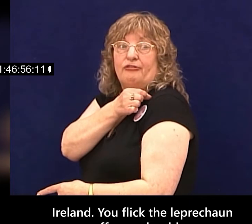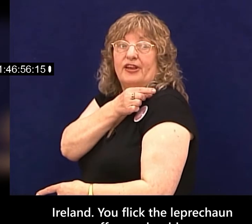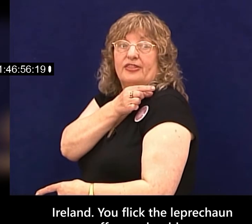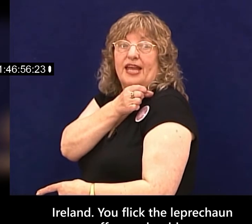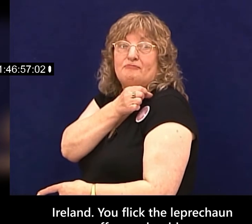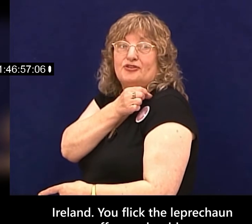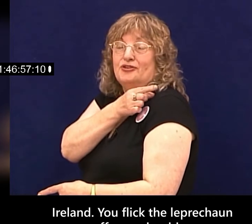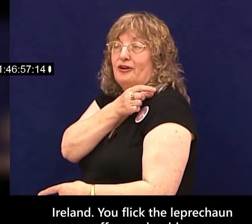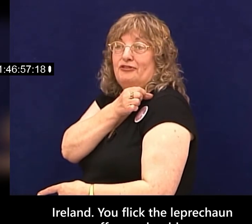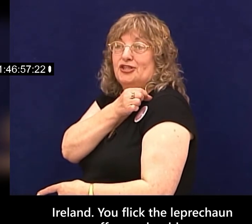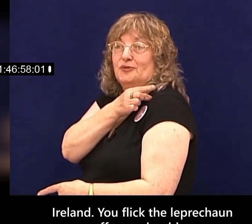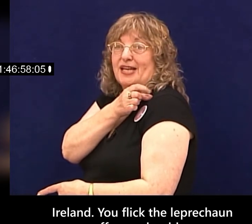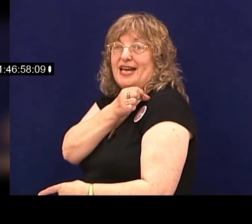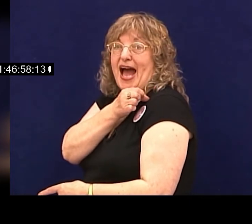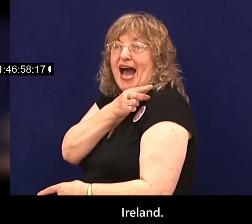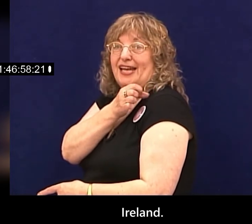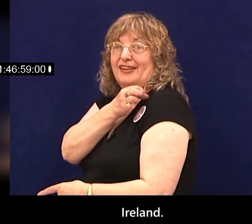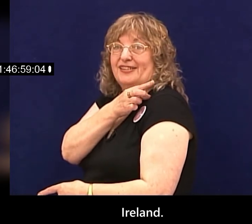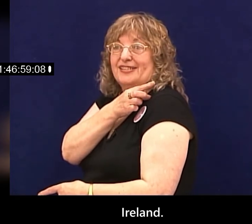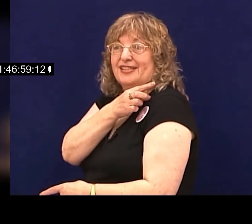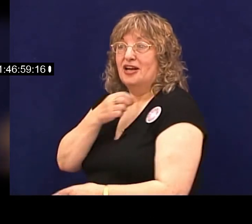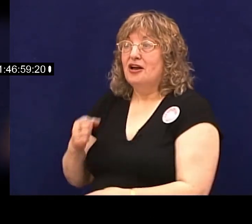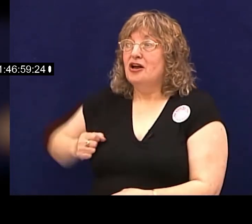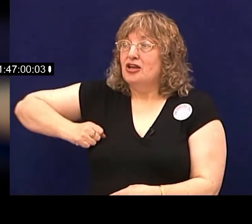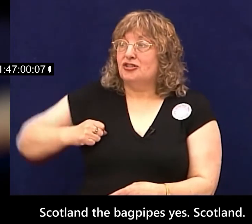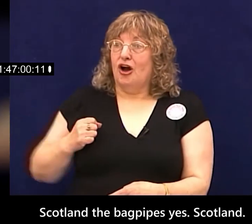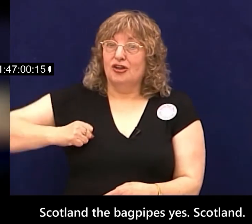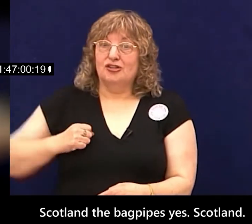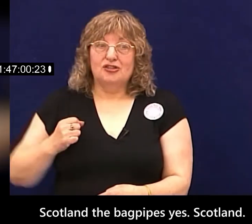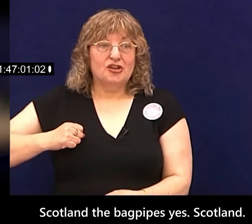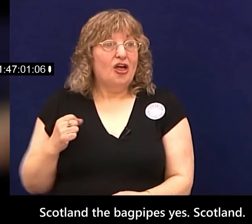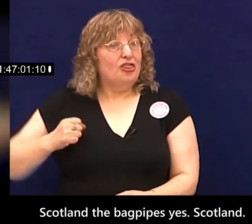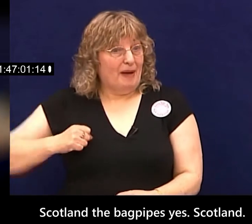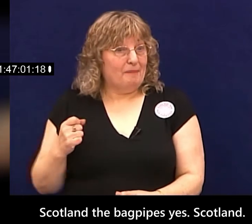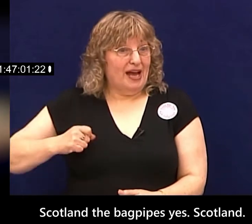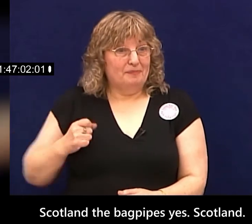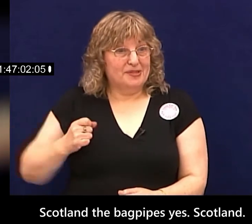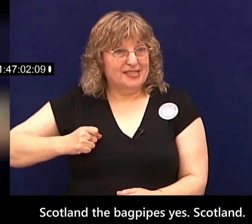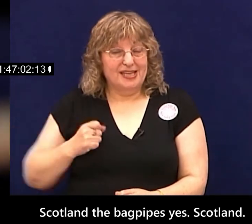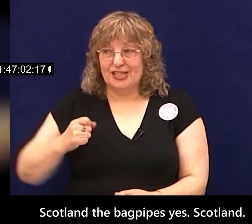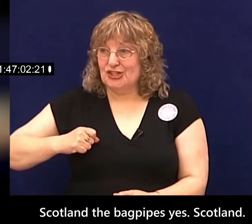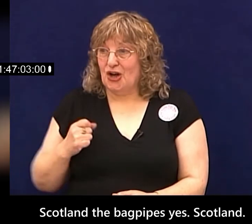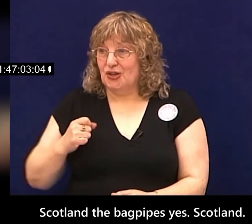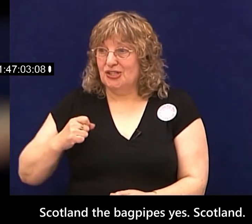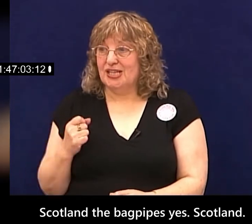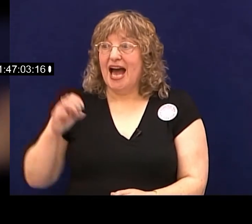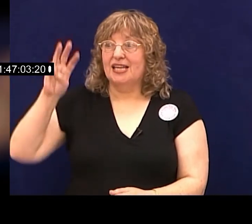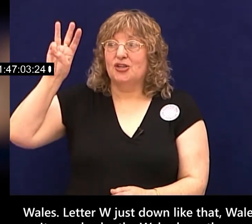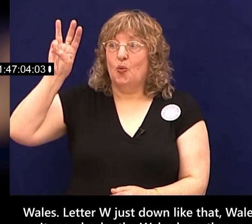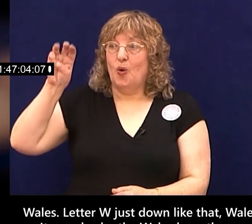flick the leprechaun off your shoulder. Ireland. Scotland, the bagpipes. Yeah, Scotland and